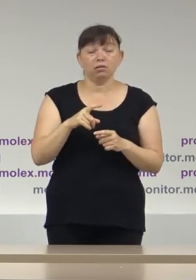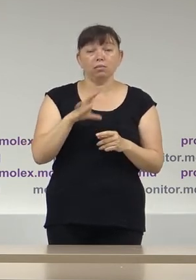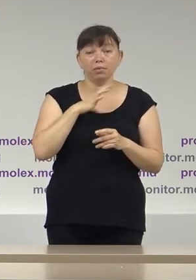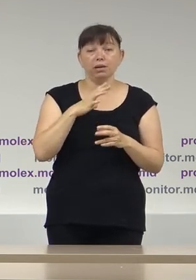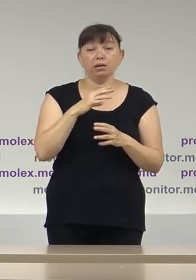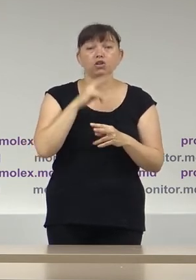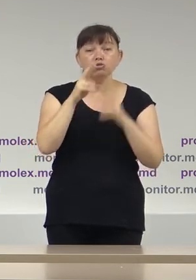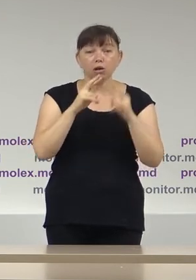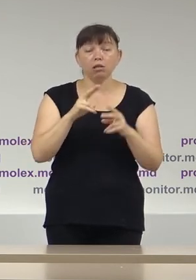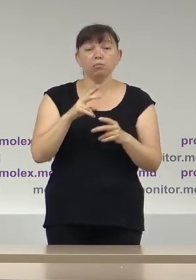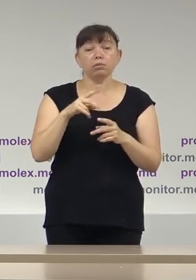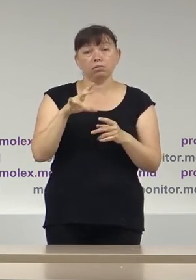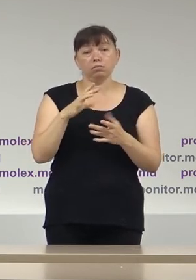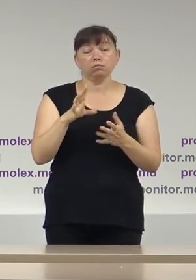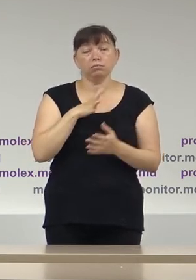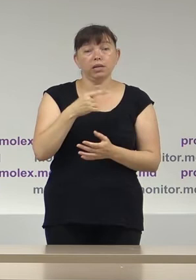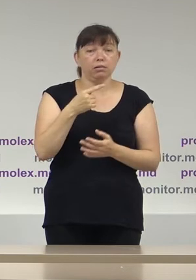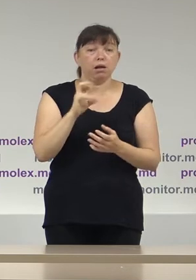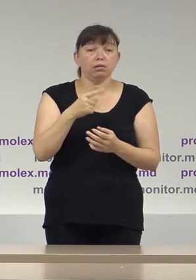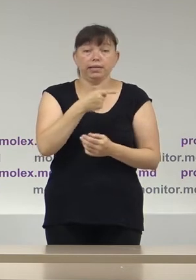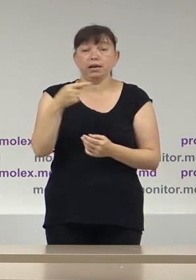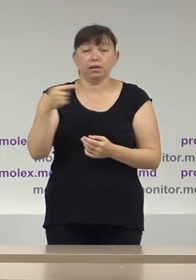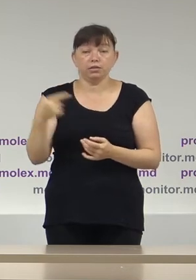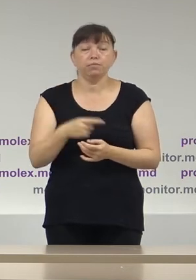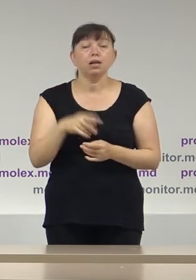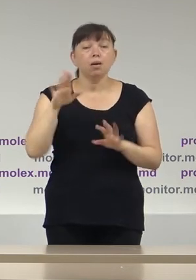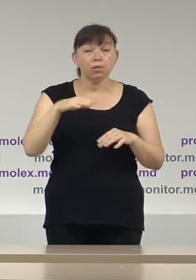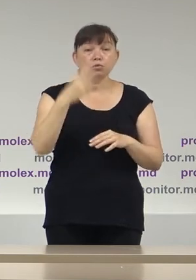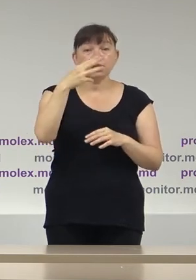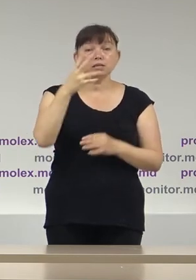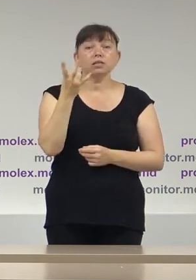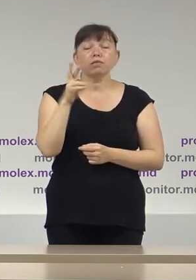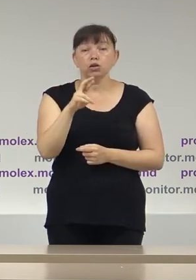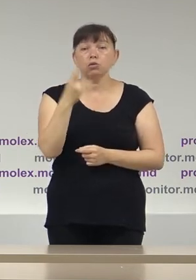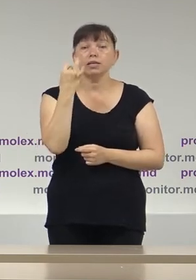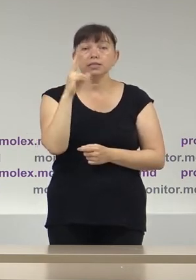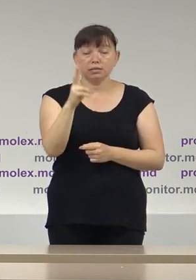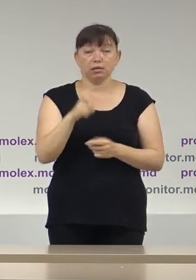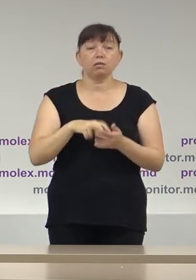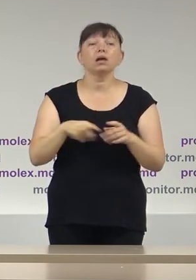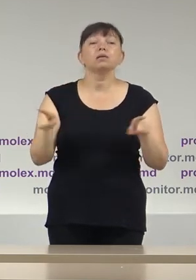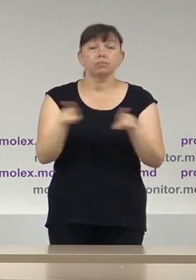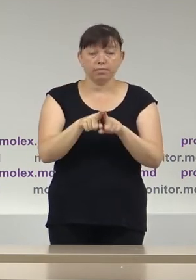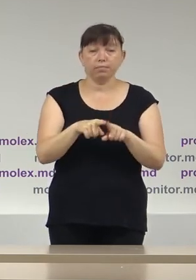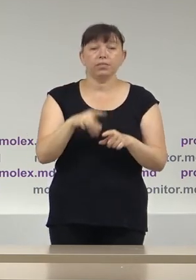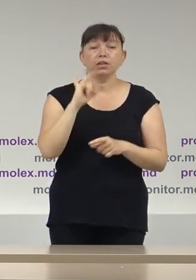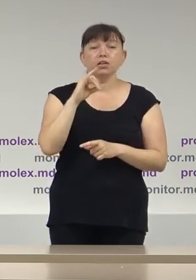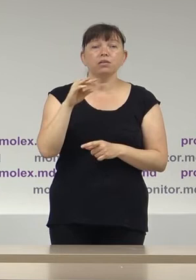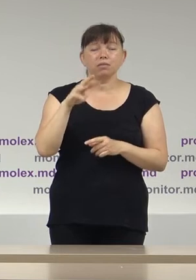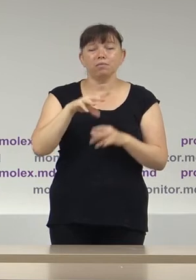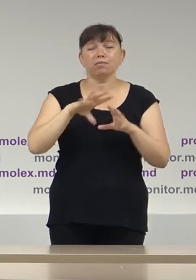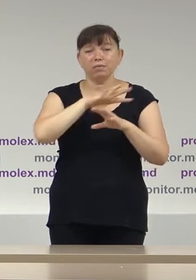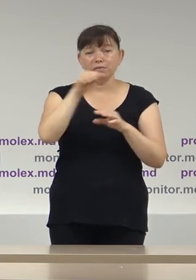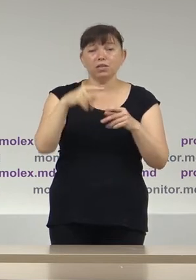that most of the opinions received from those institutions were, however, negative. Afterwards, on 30th